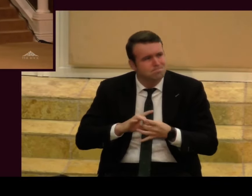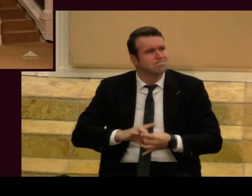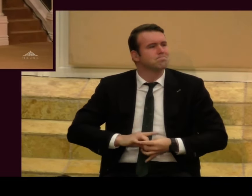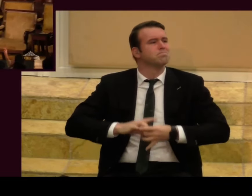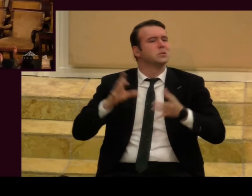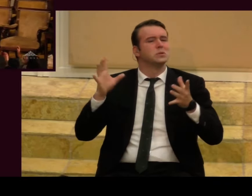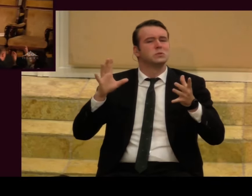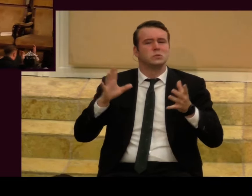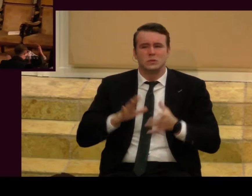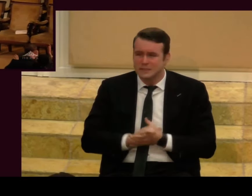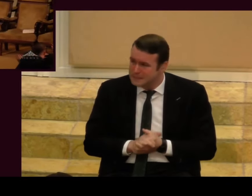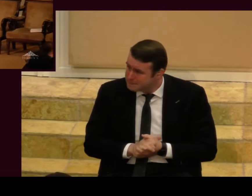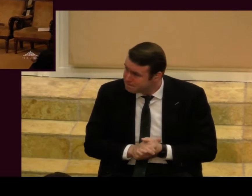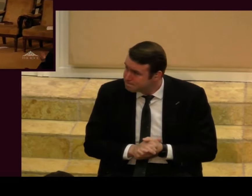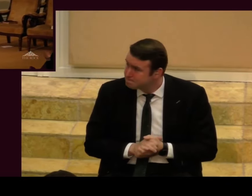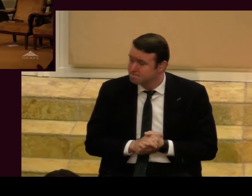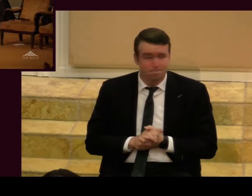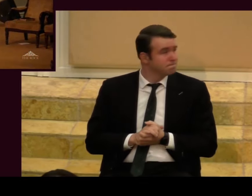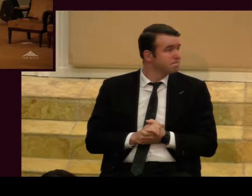Break it loose.